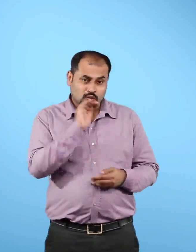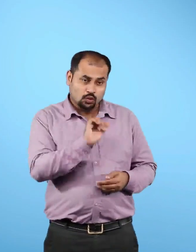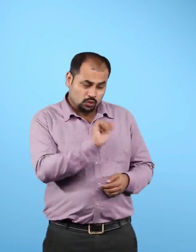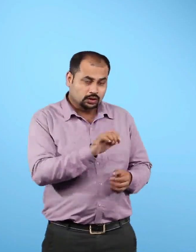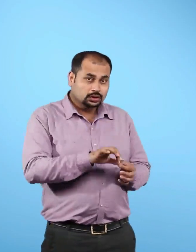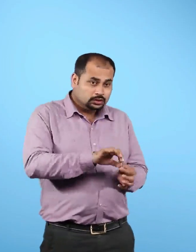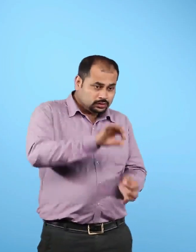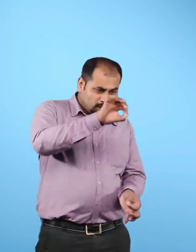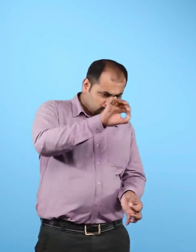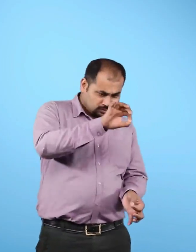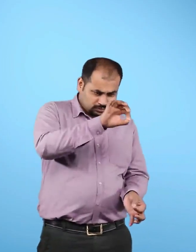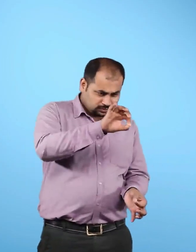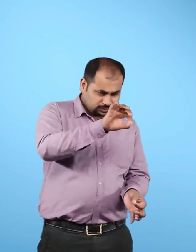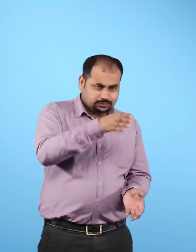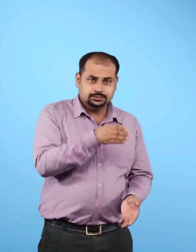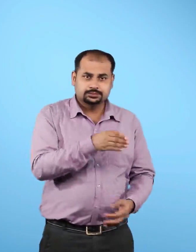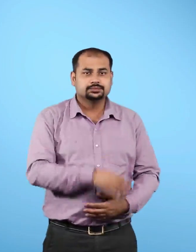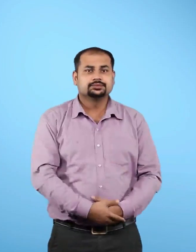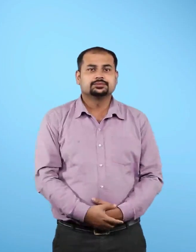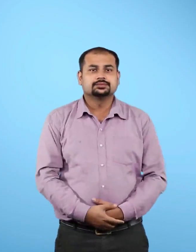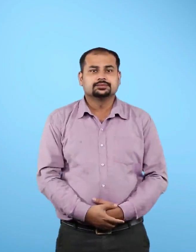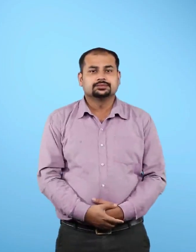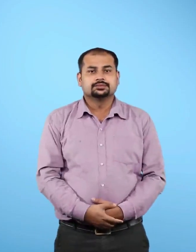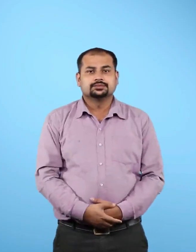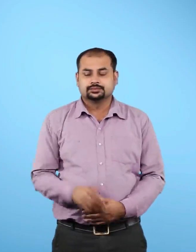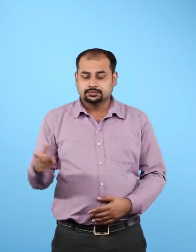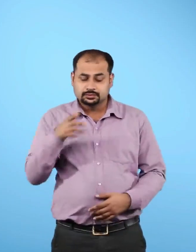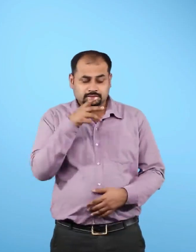The mother is measuring the height of the boy and telling him,